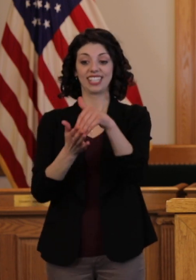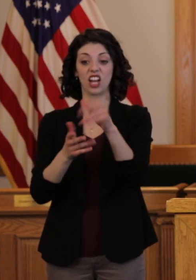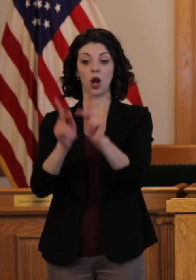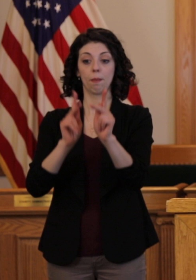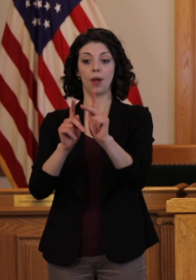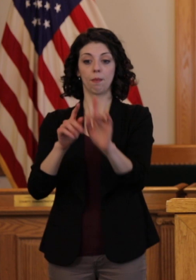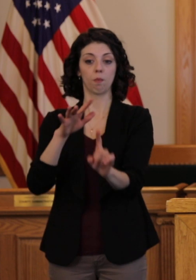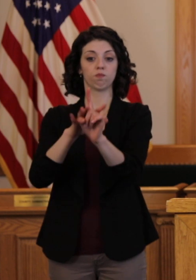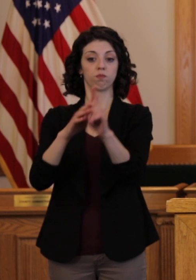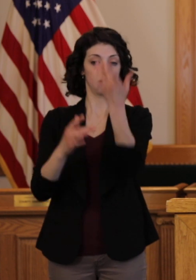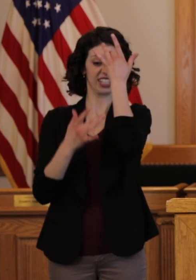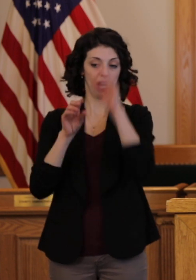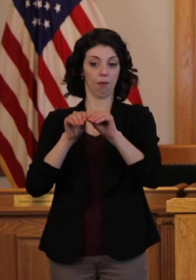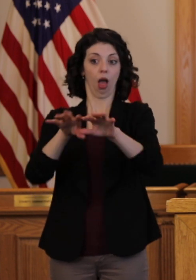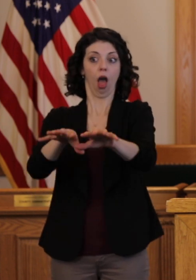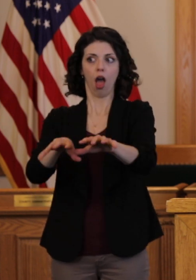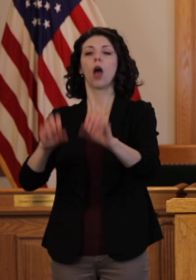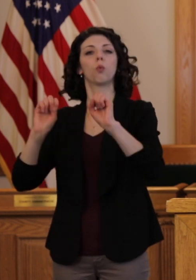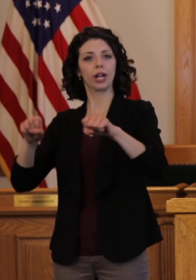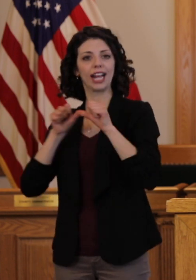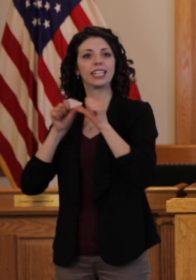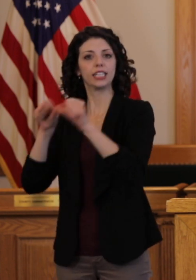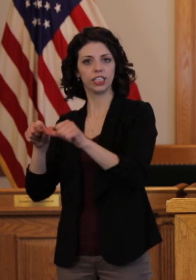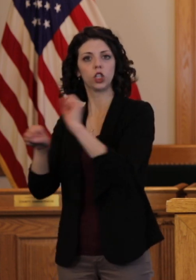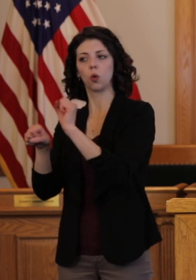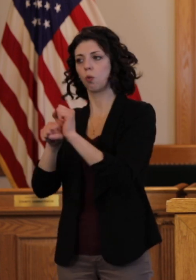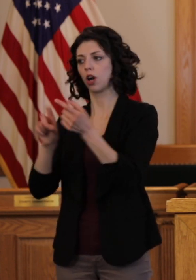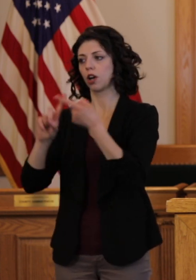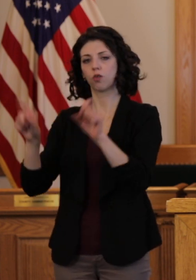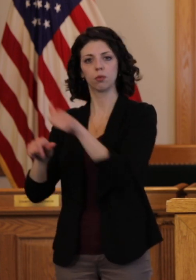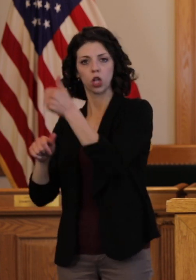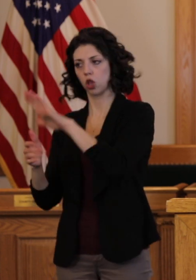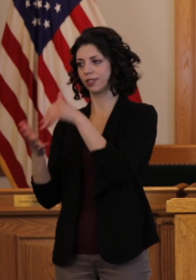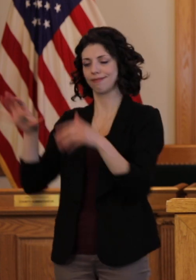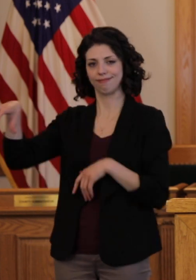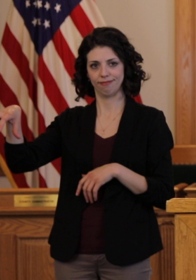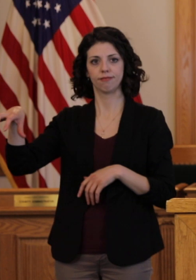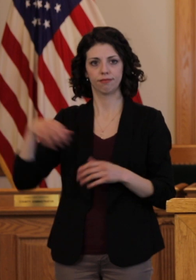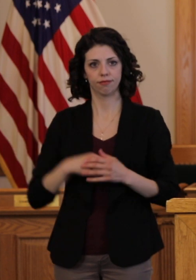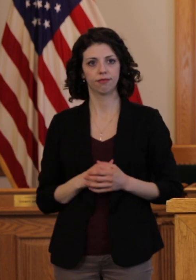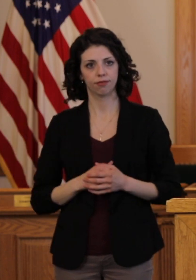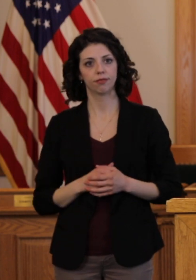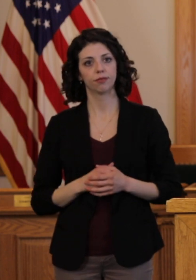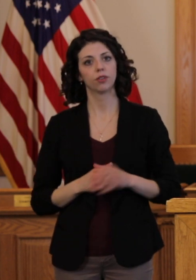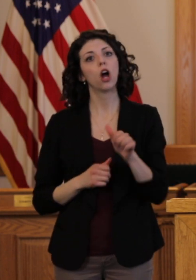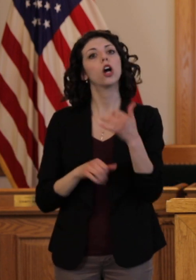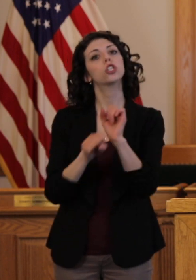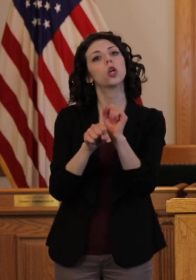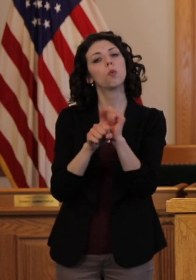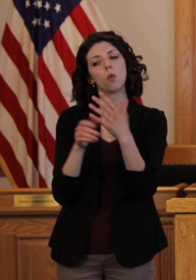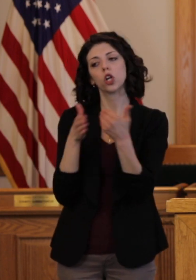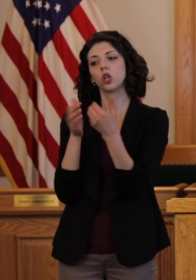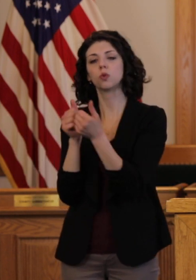can continue to dispatch first responders to help citizens in need. We are also working very closely with our